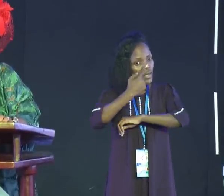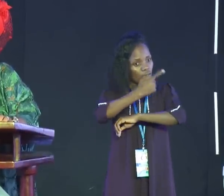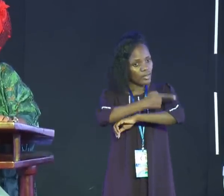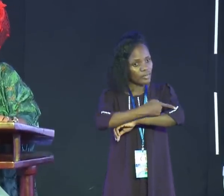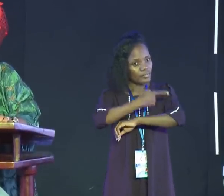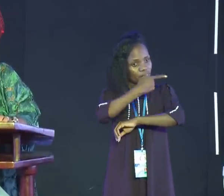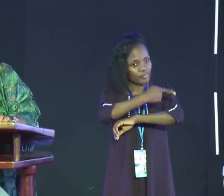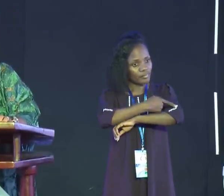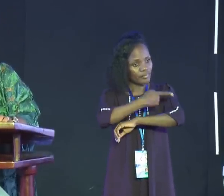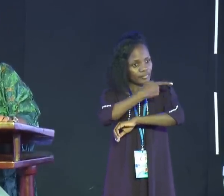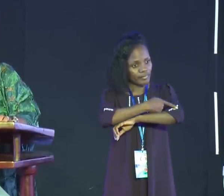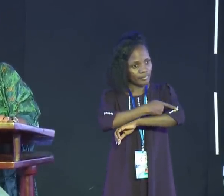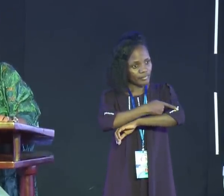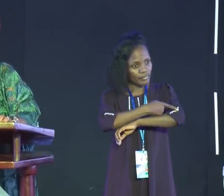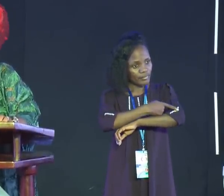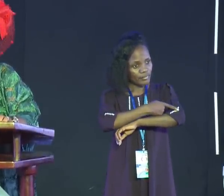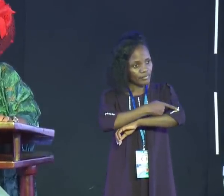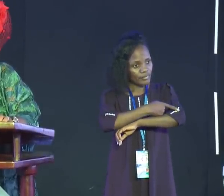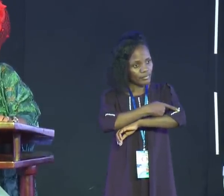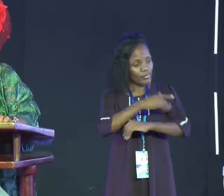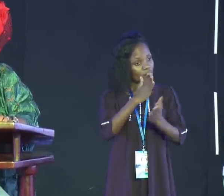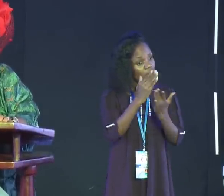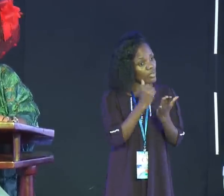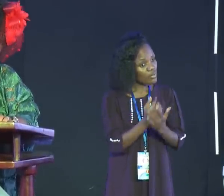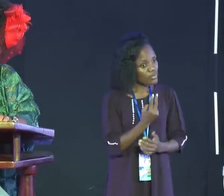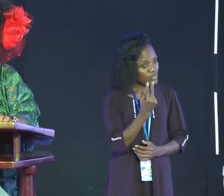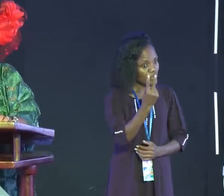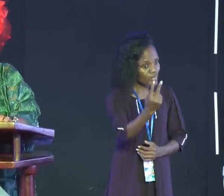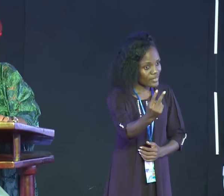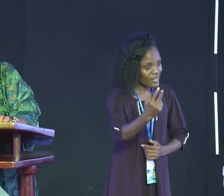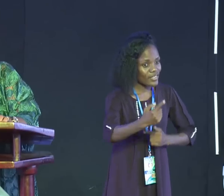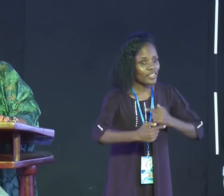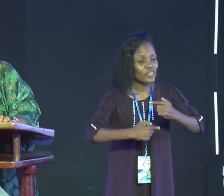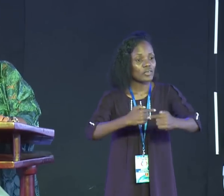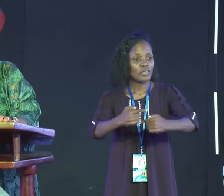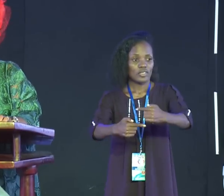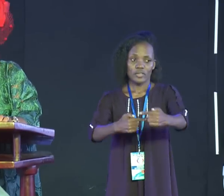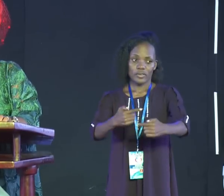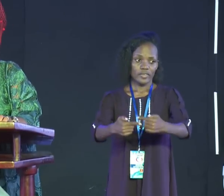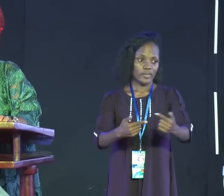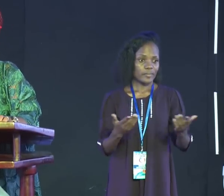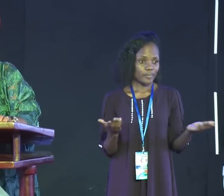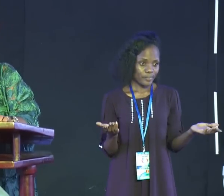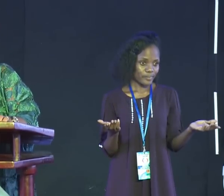Every day. Because the journey is still going on.